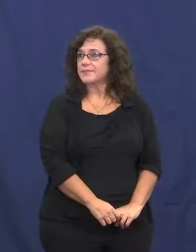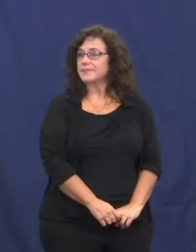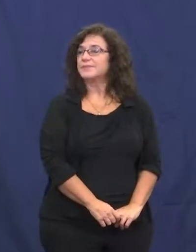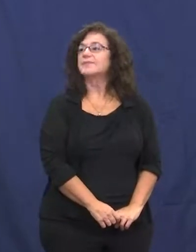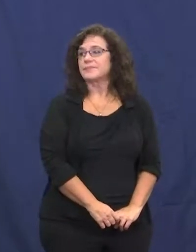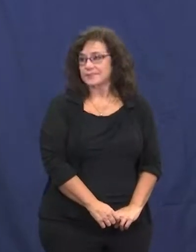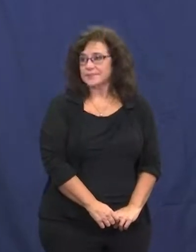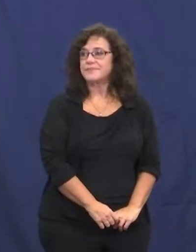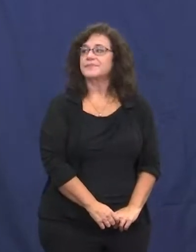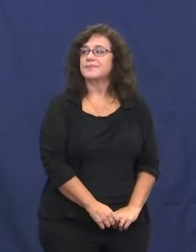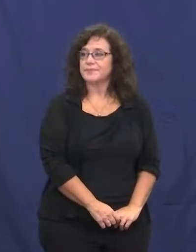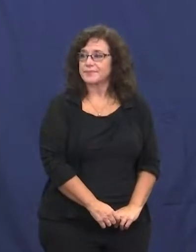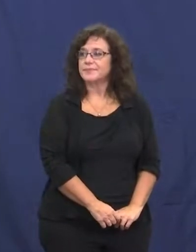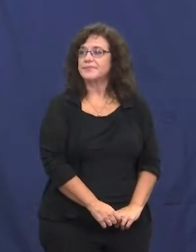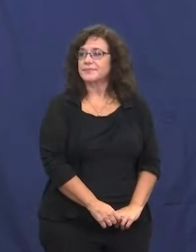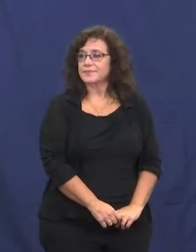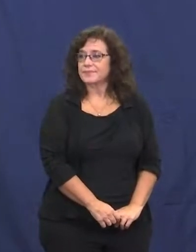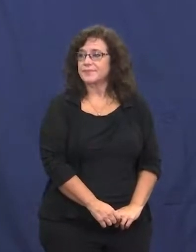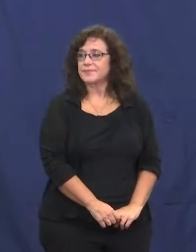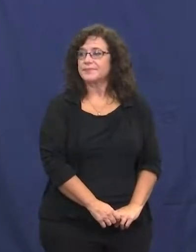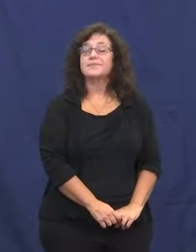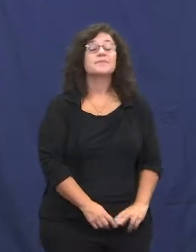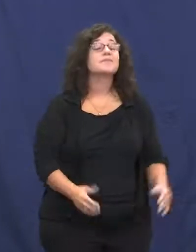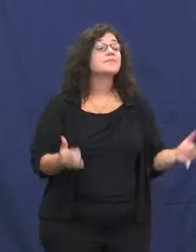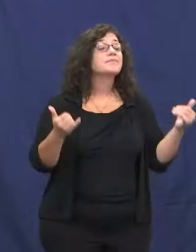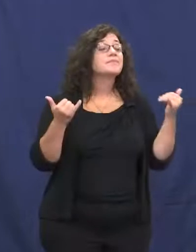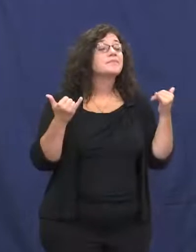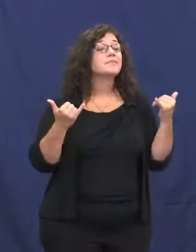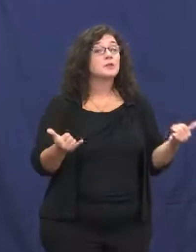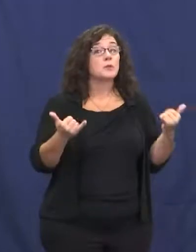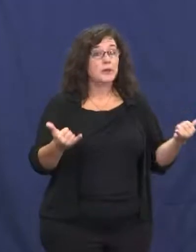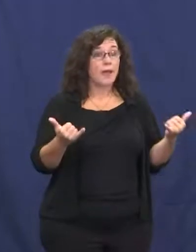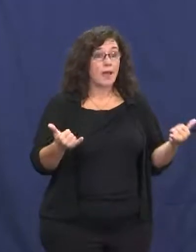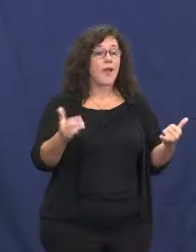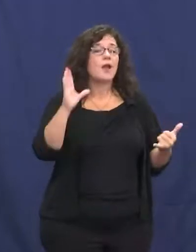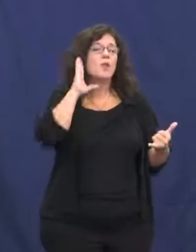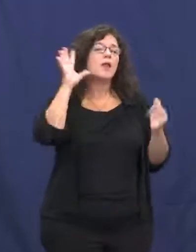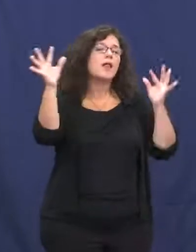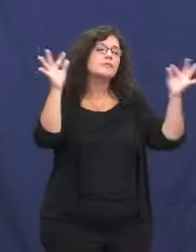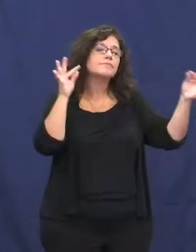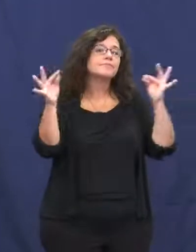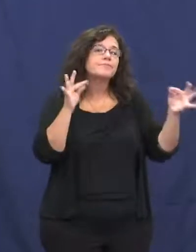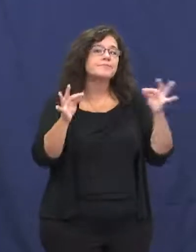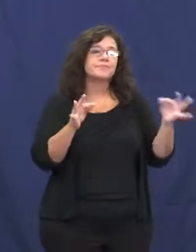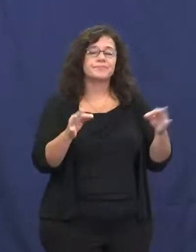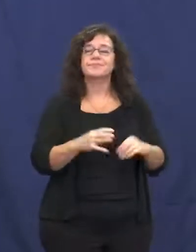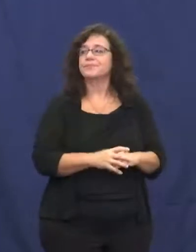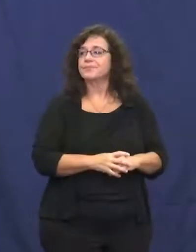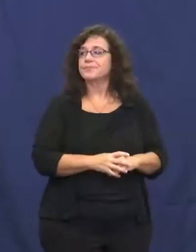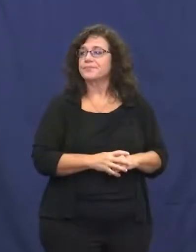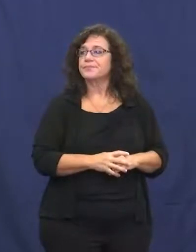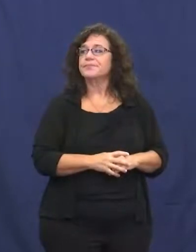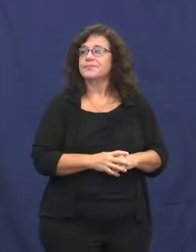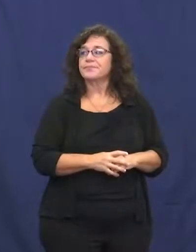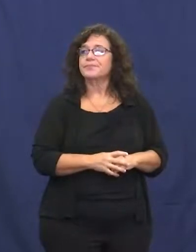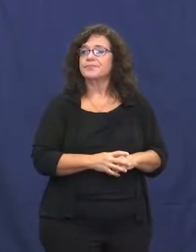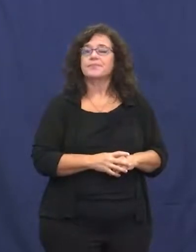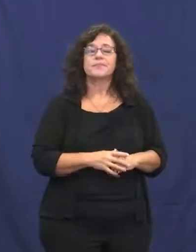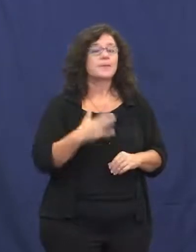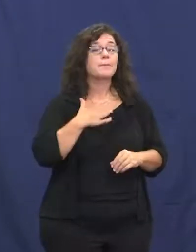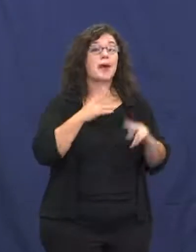All right. Well, today I'm going to be talking about our National Falls Prevention Awareness